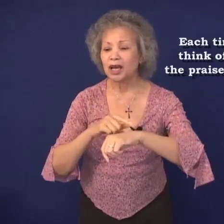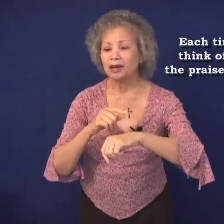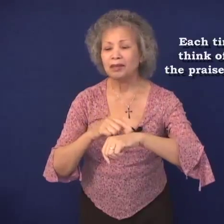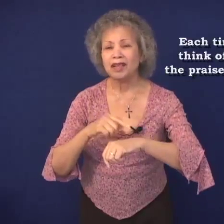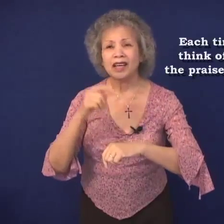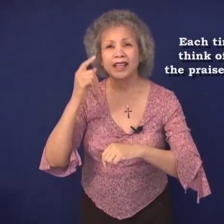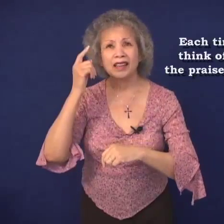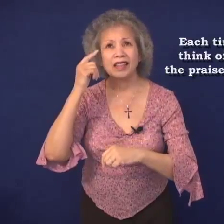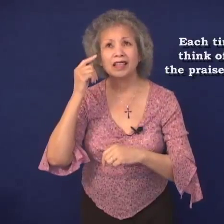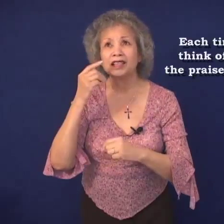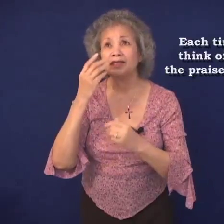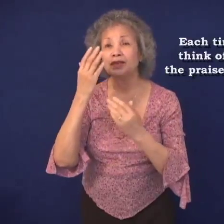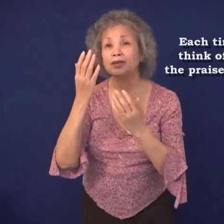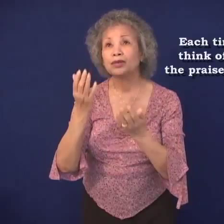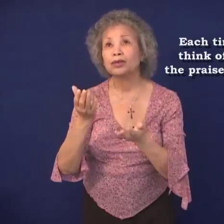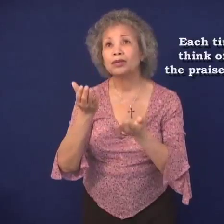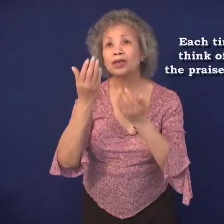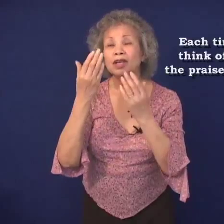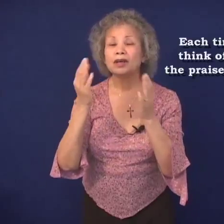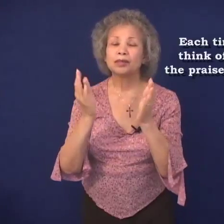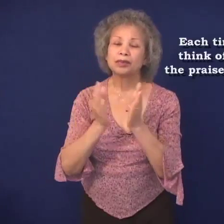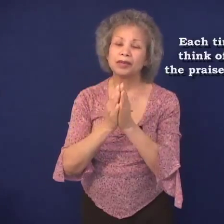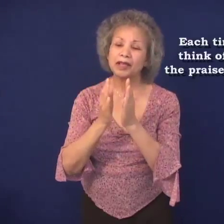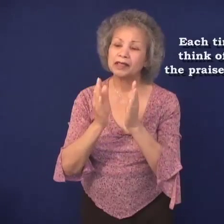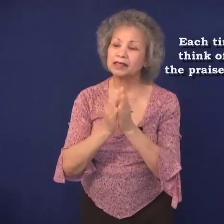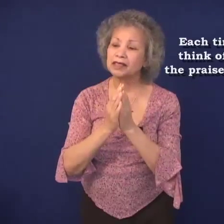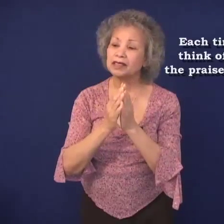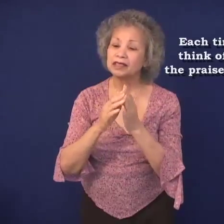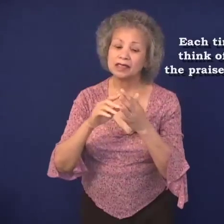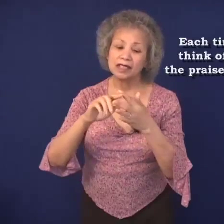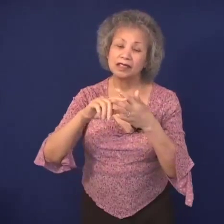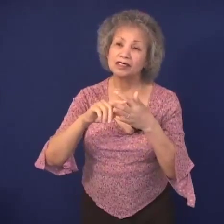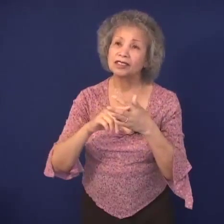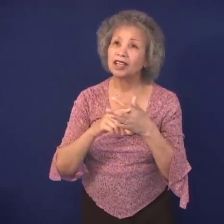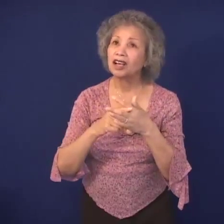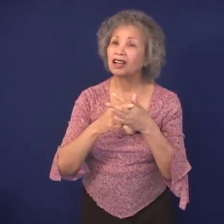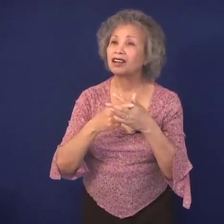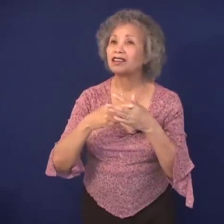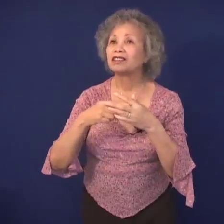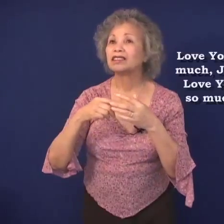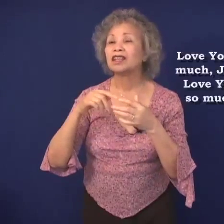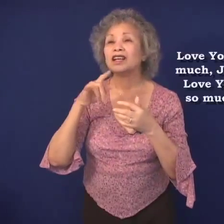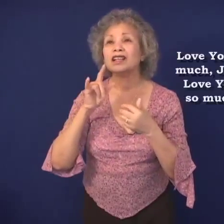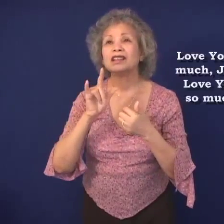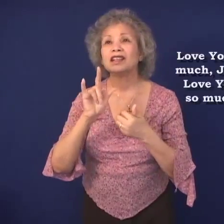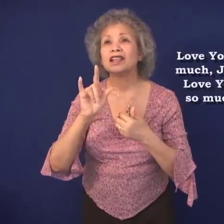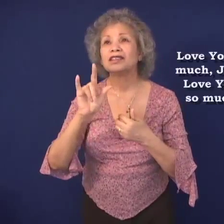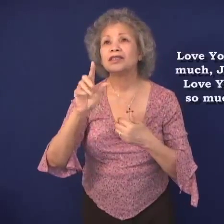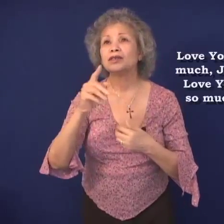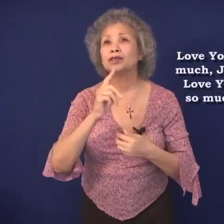time I think of you, praises start. Love you